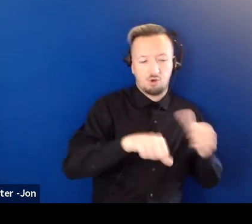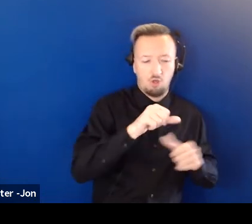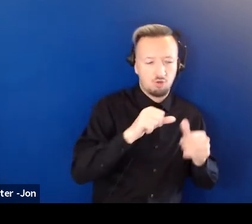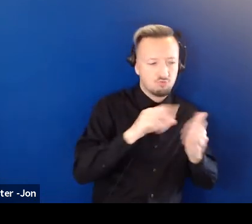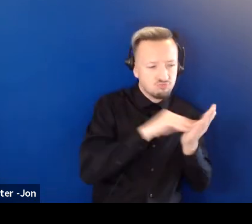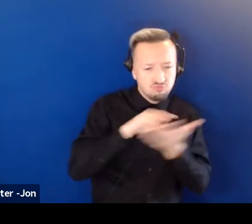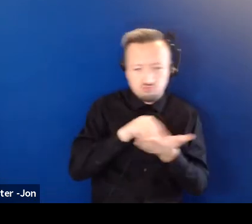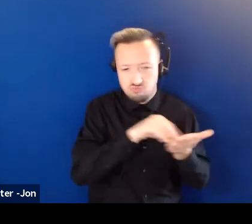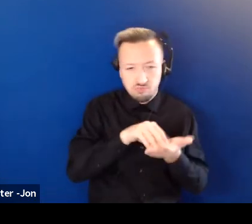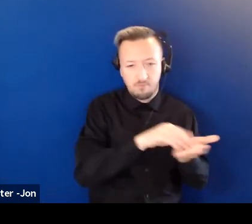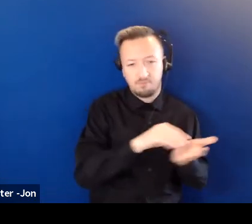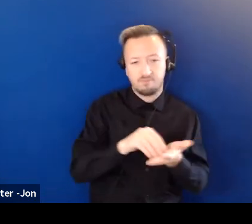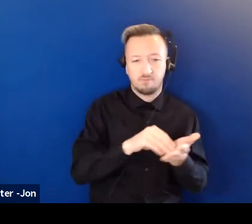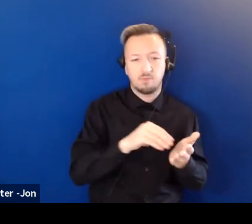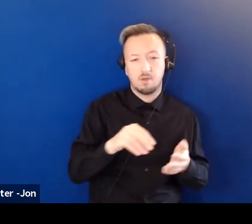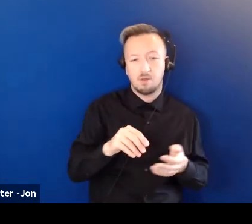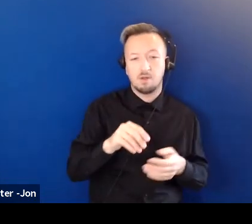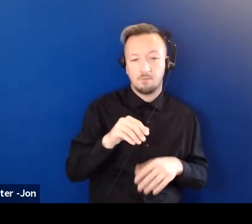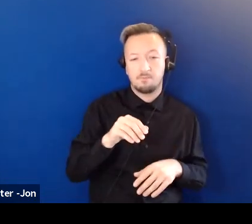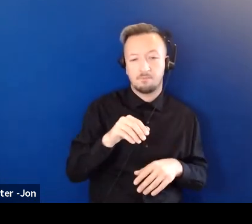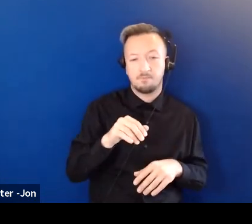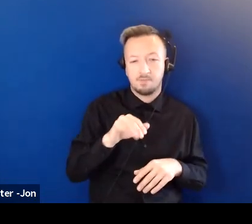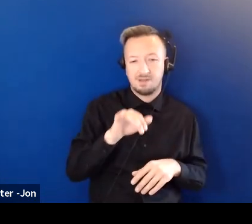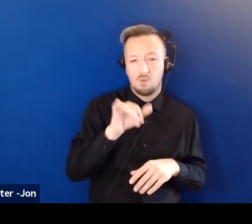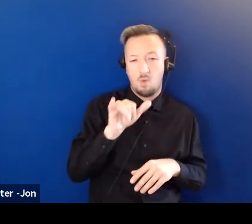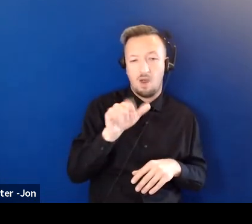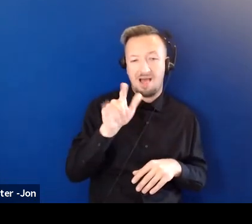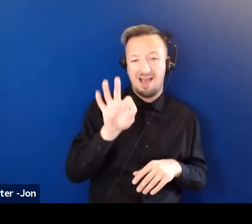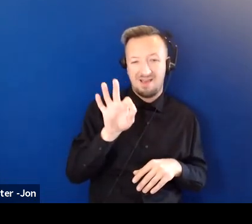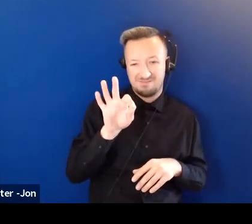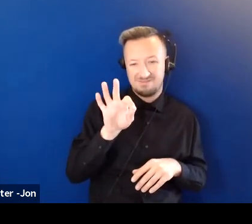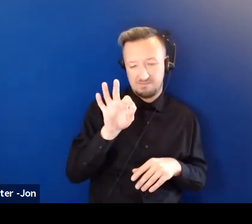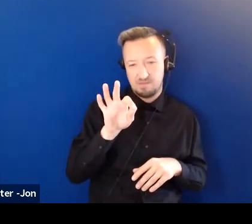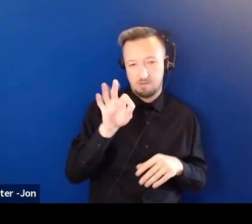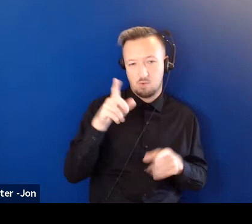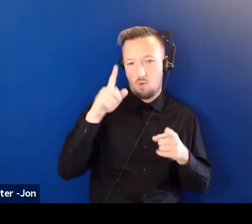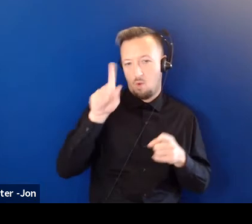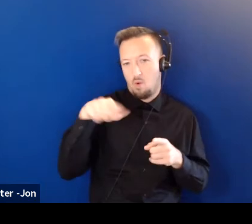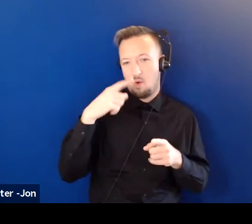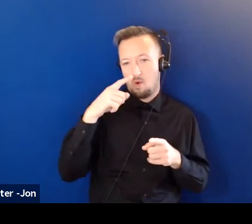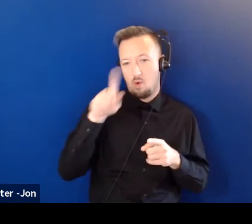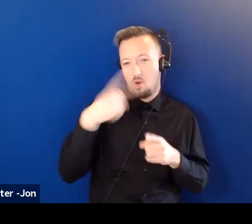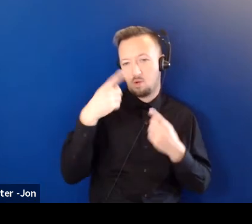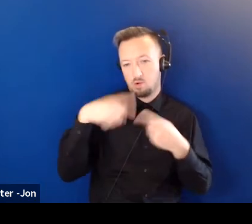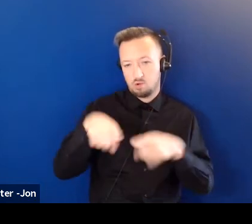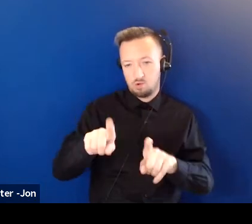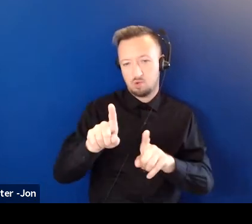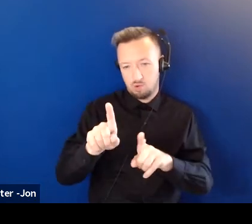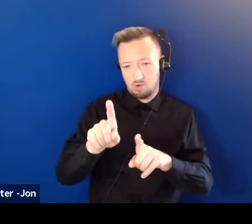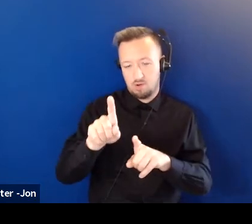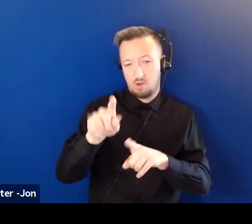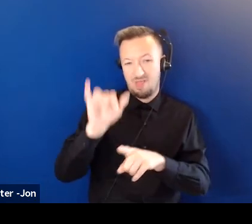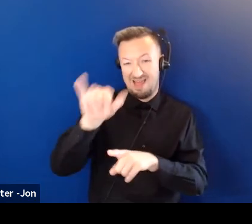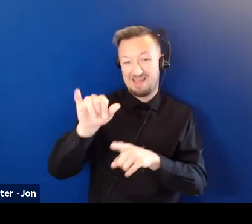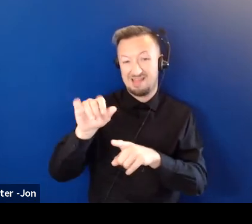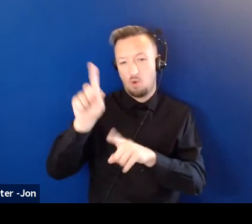to YLF, except it is only during the day rather than YLF, which is day and night.